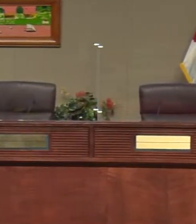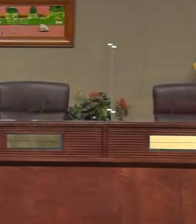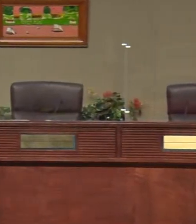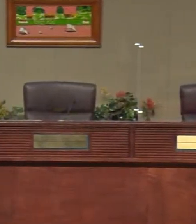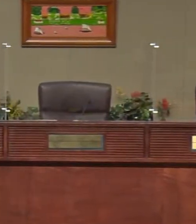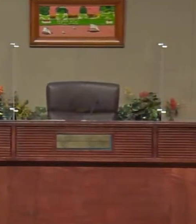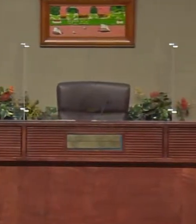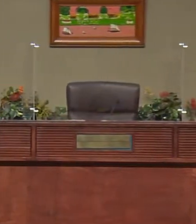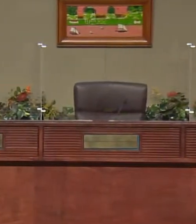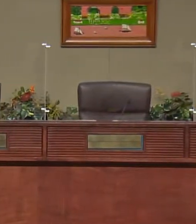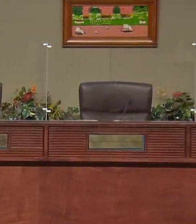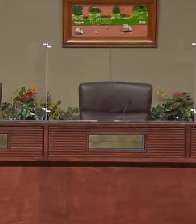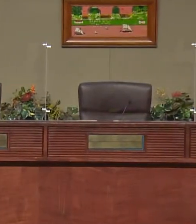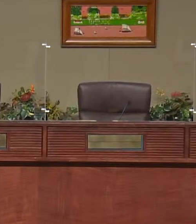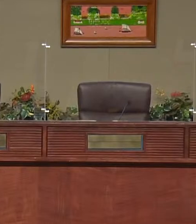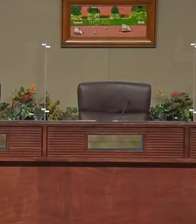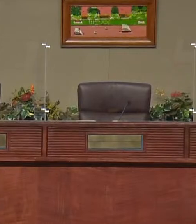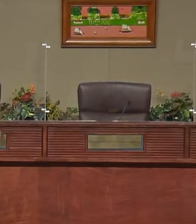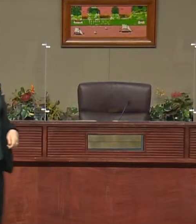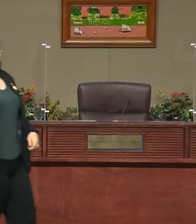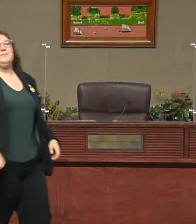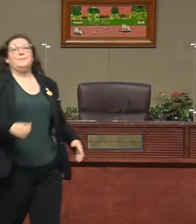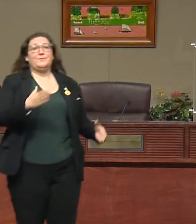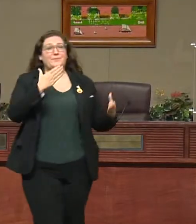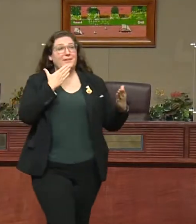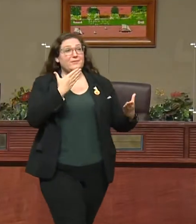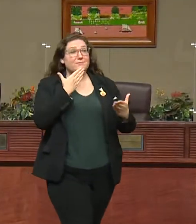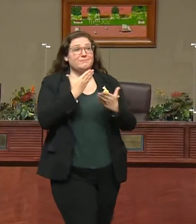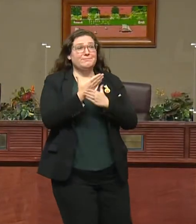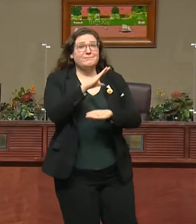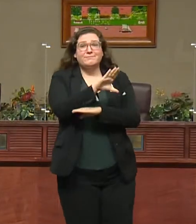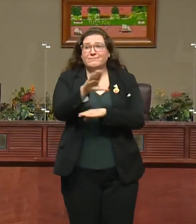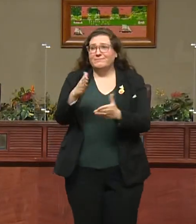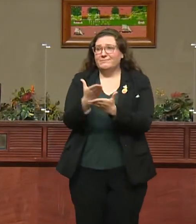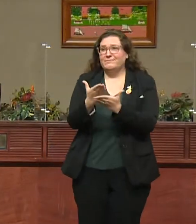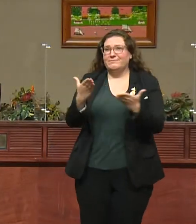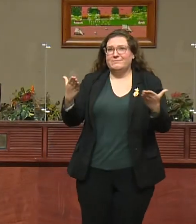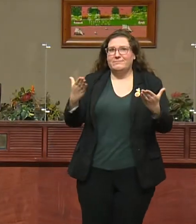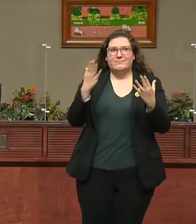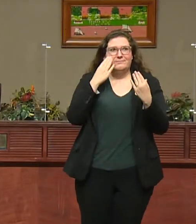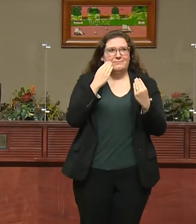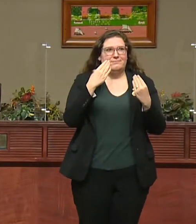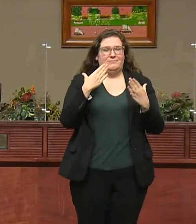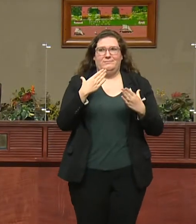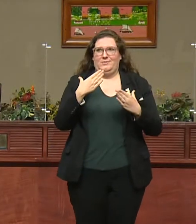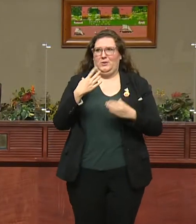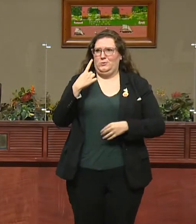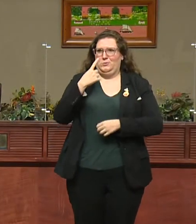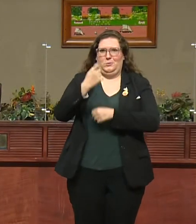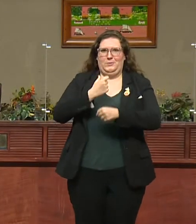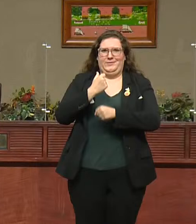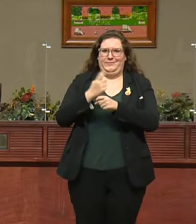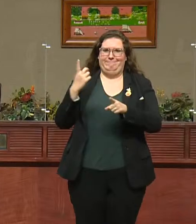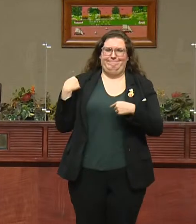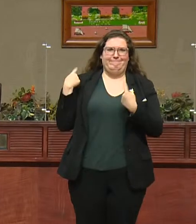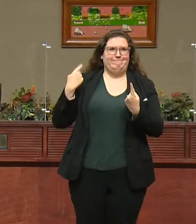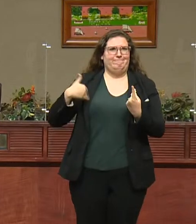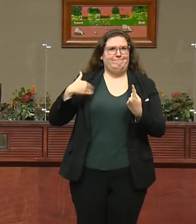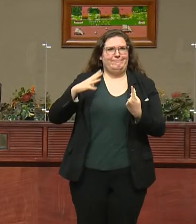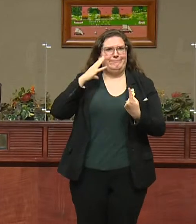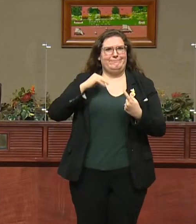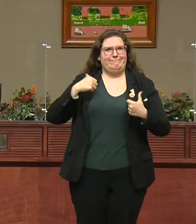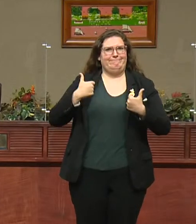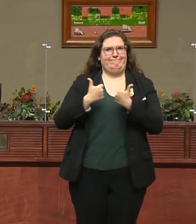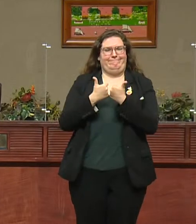Thank you, Mayor Demings, and good afternoon, everybody. Certainly the last 12 months have been filled with challenges, but we've